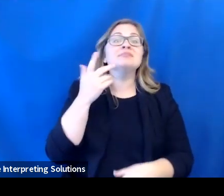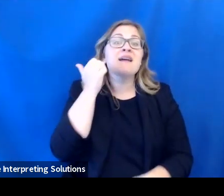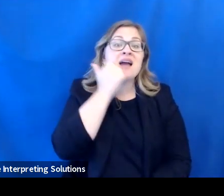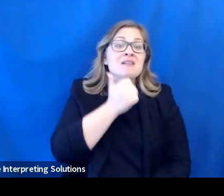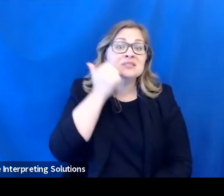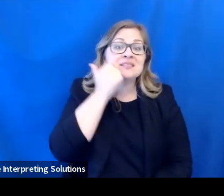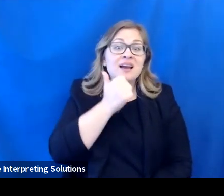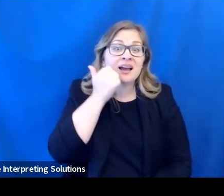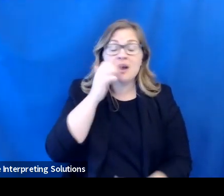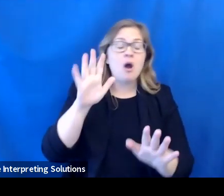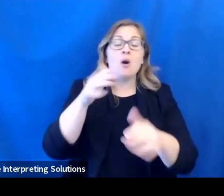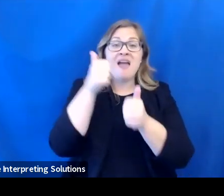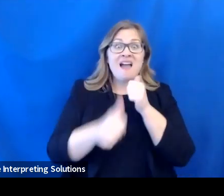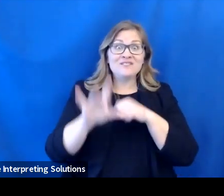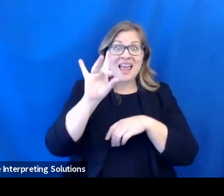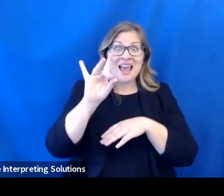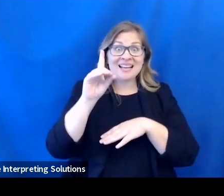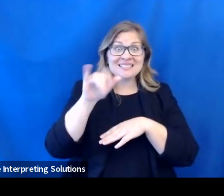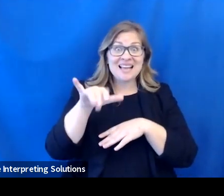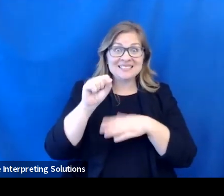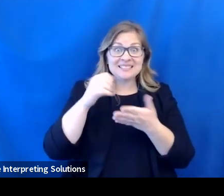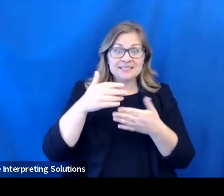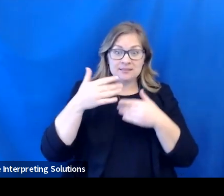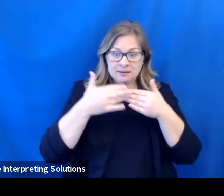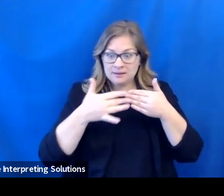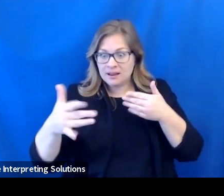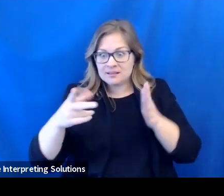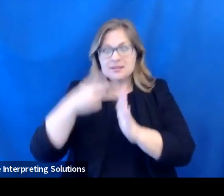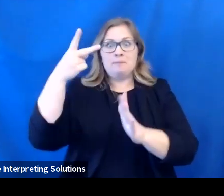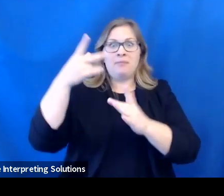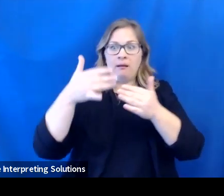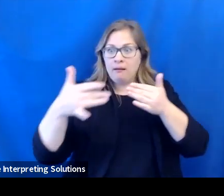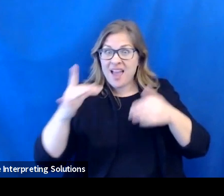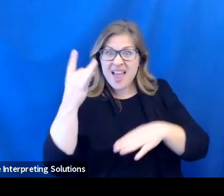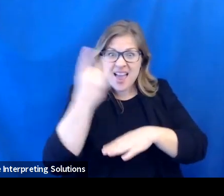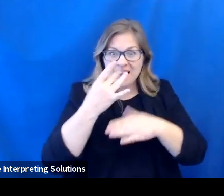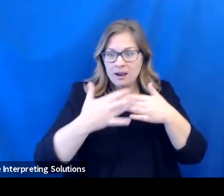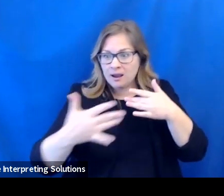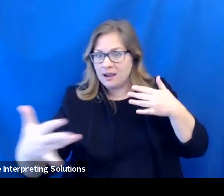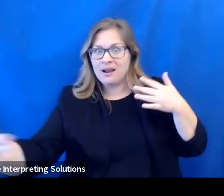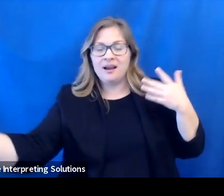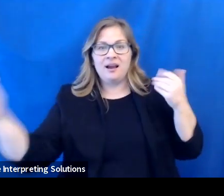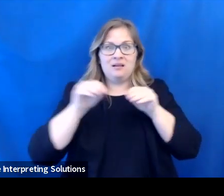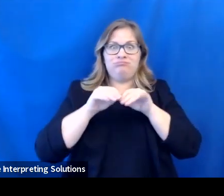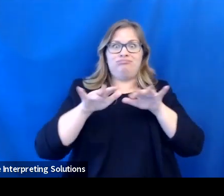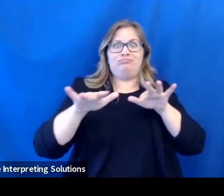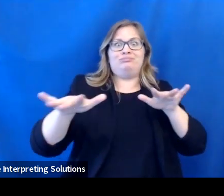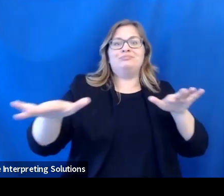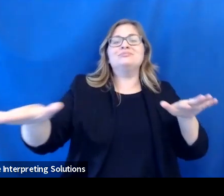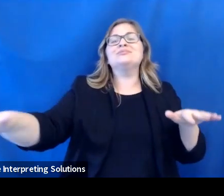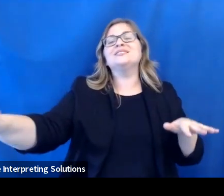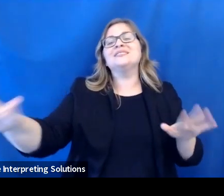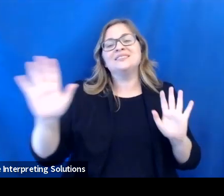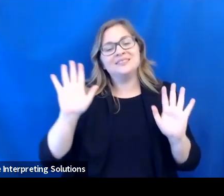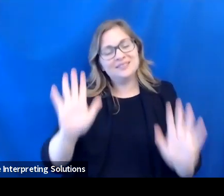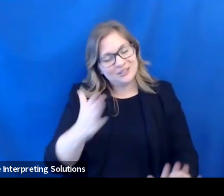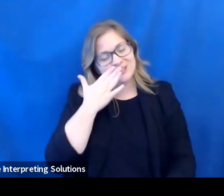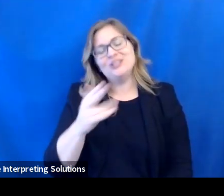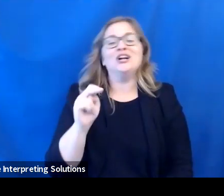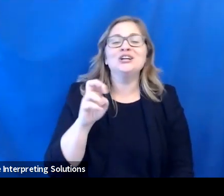we've maintained since then, according to our latest data. That's good news for our state. It tells us that the social distancing and